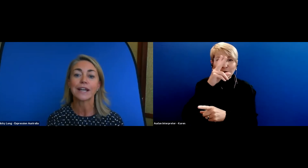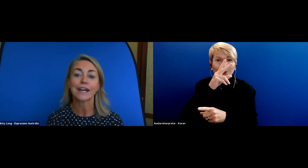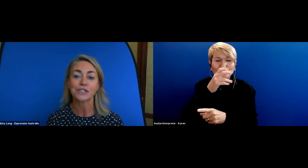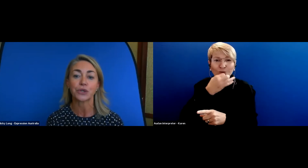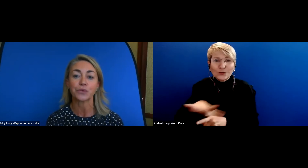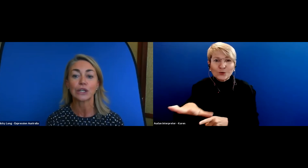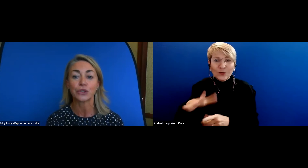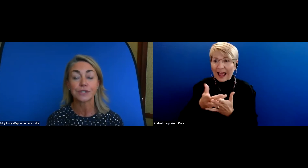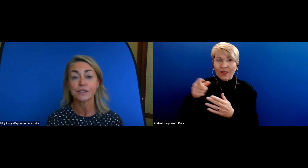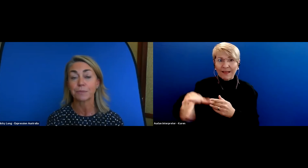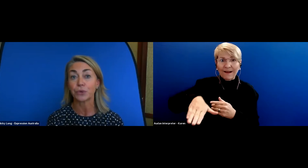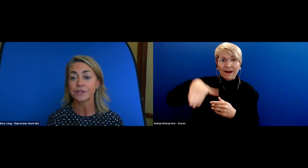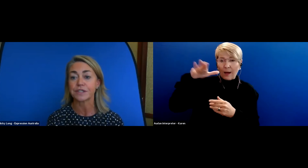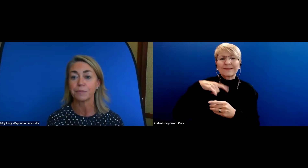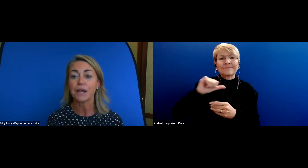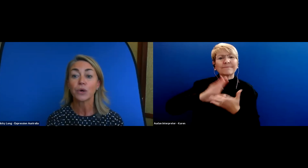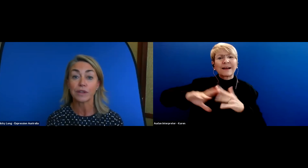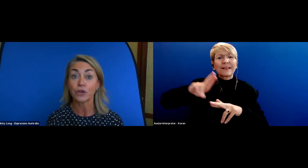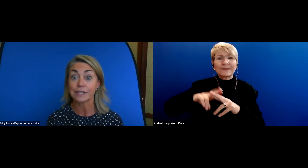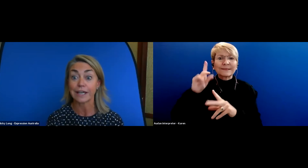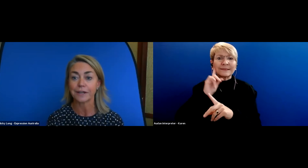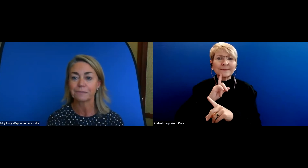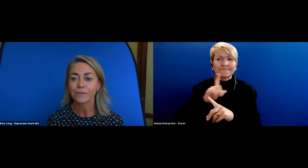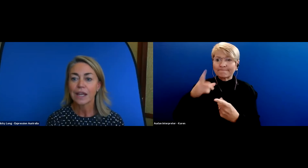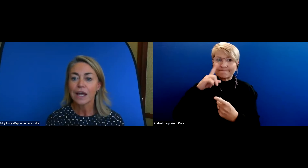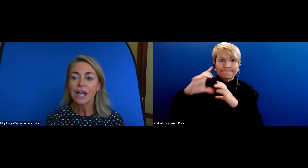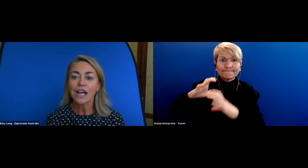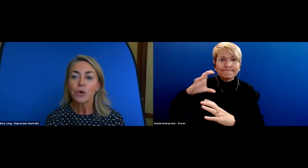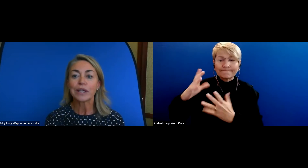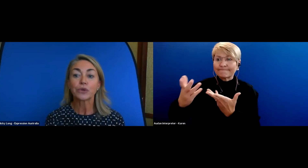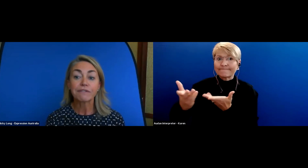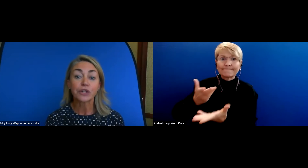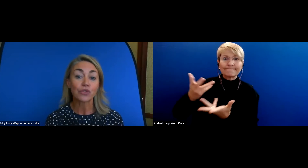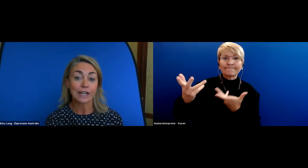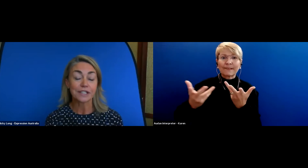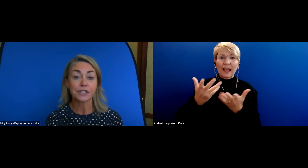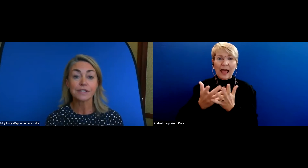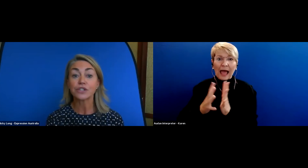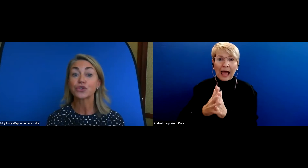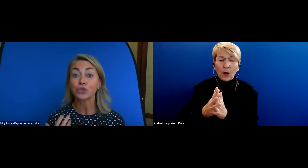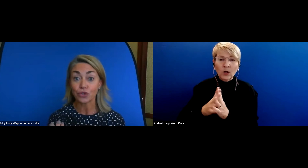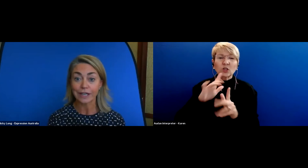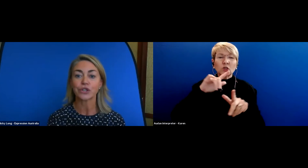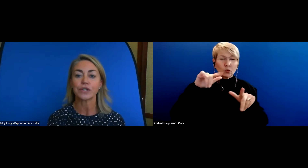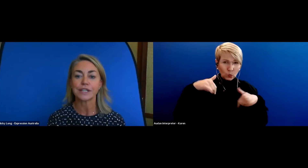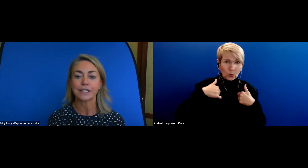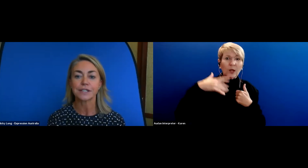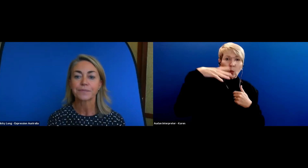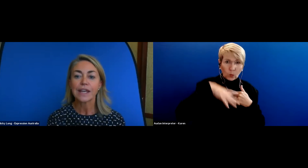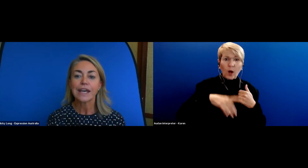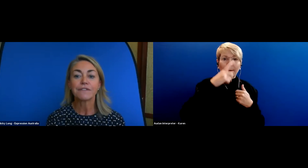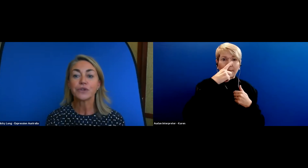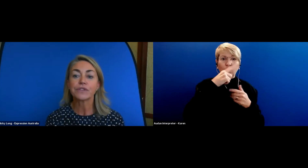up in a household that learns and supports them with Auslan. We are looking for creators to create